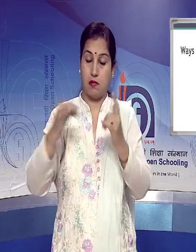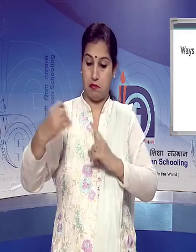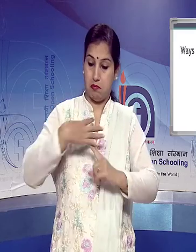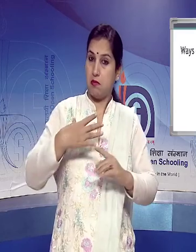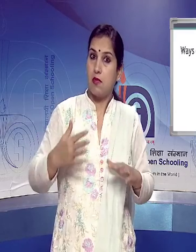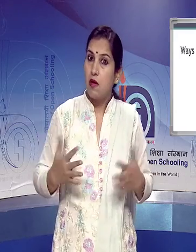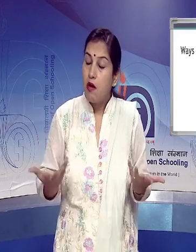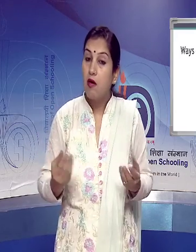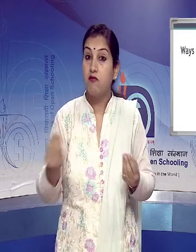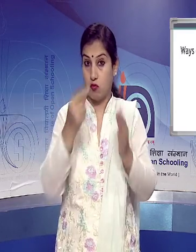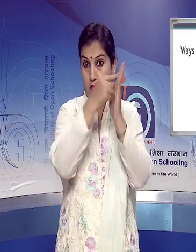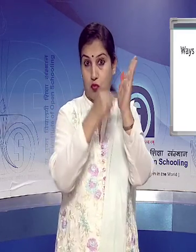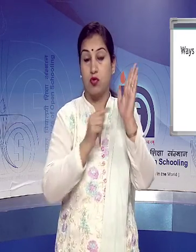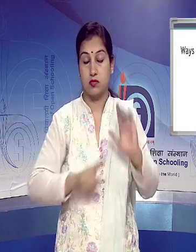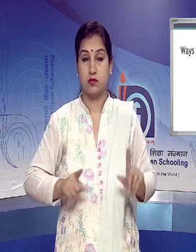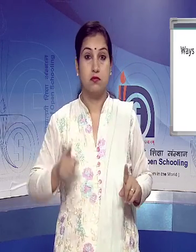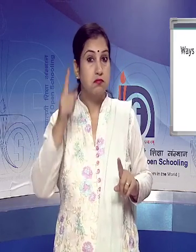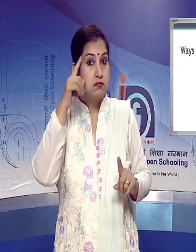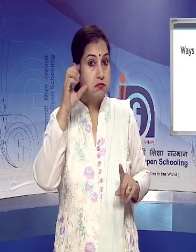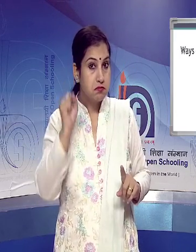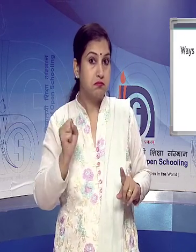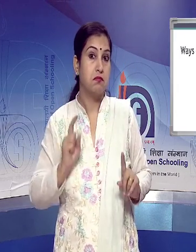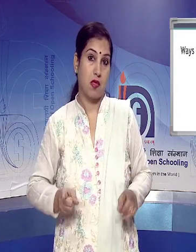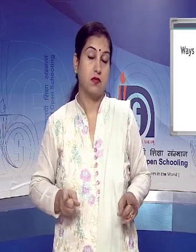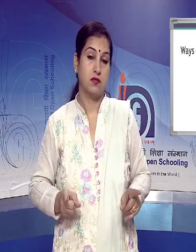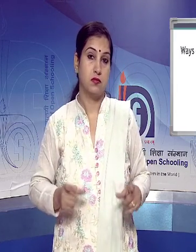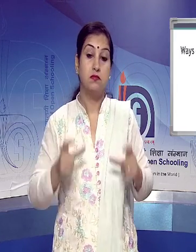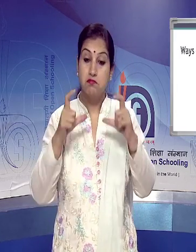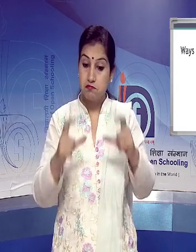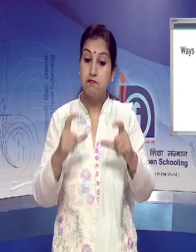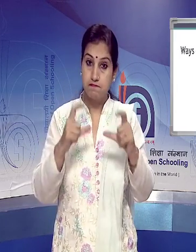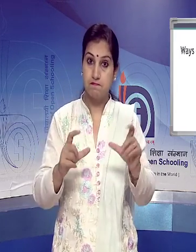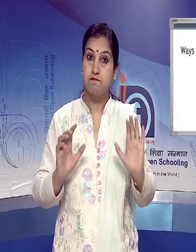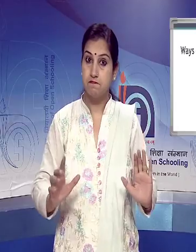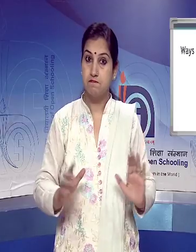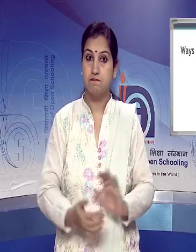There are few points we should keep in mind and we should be careful.